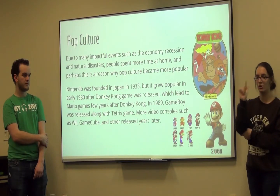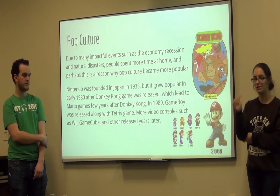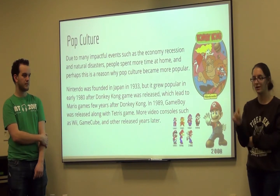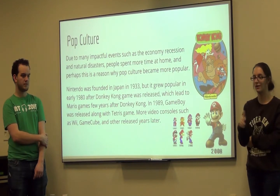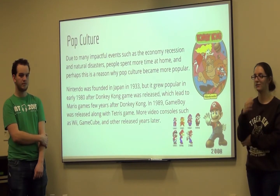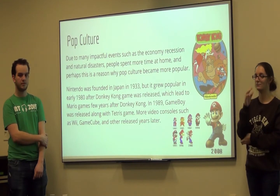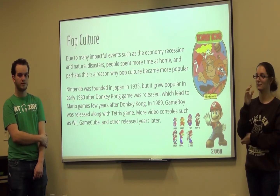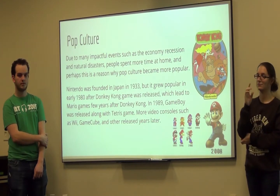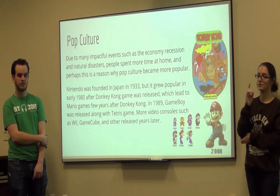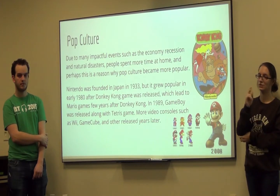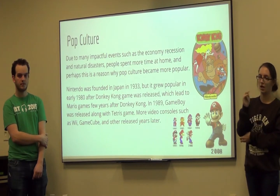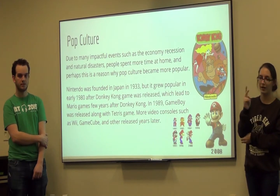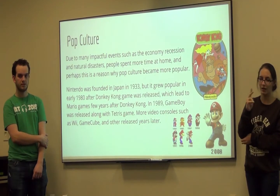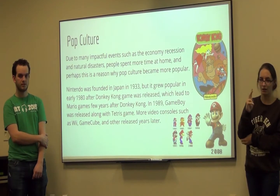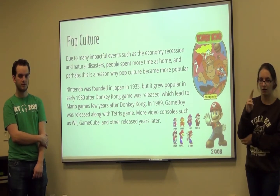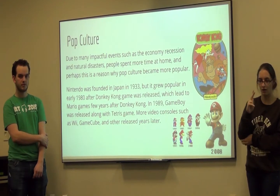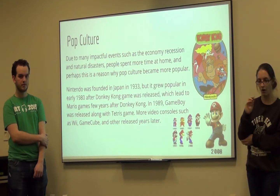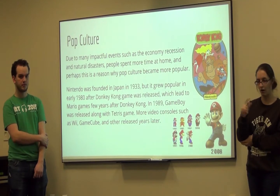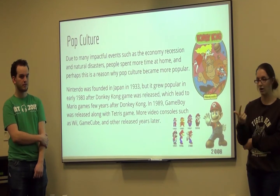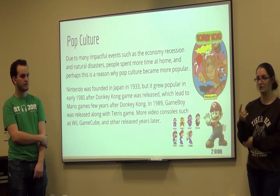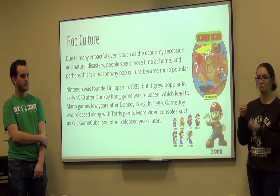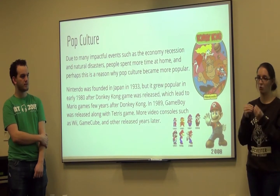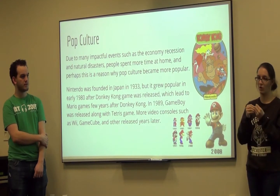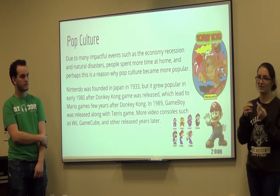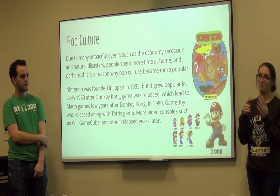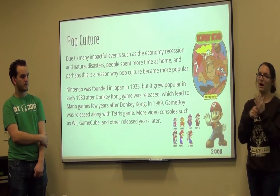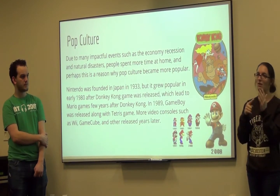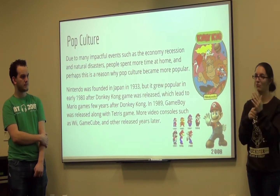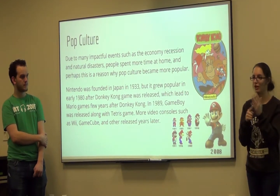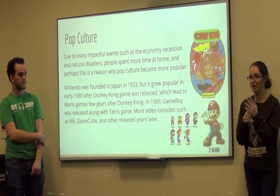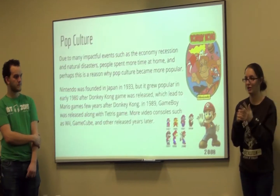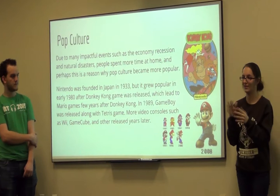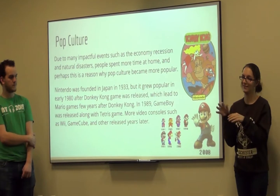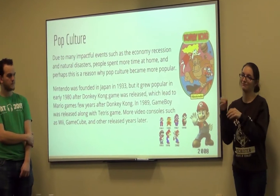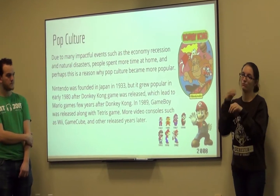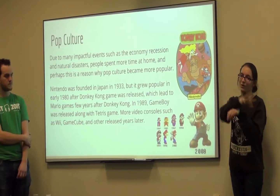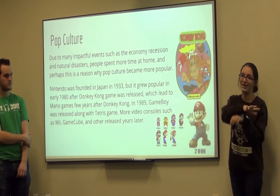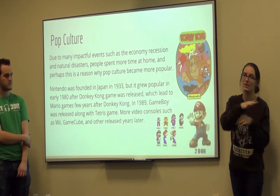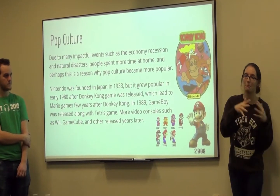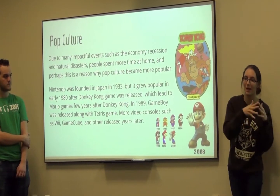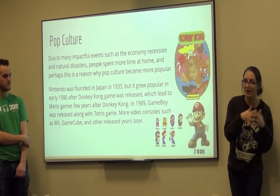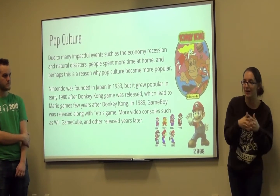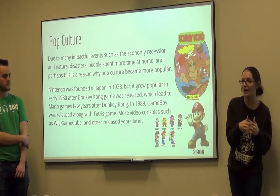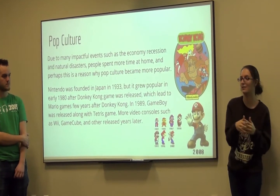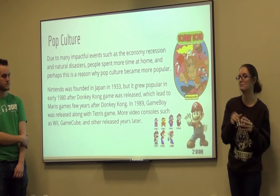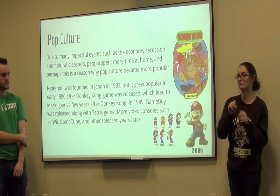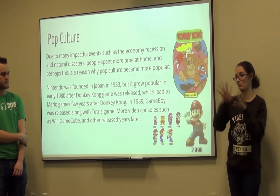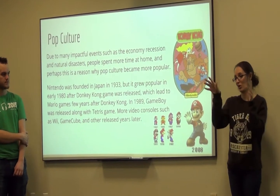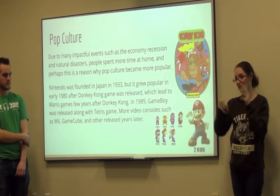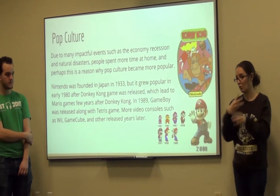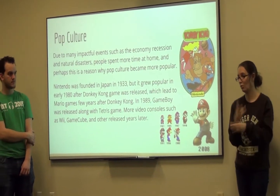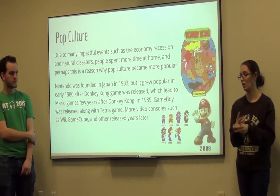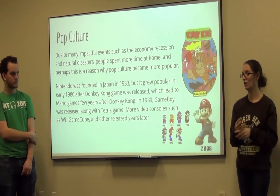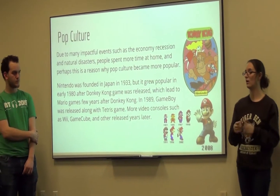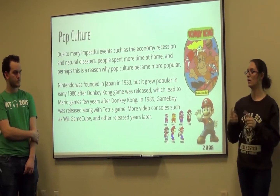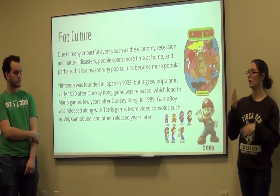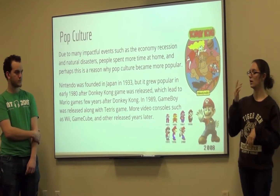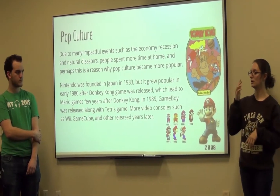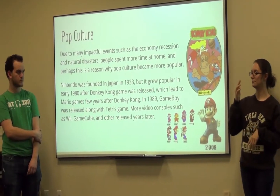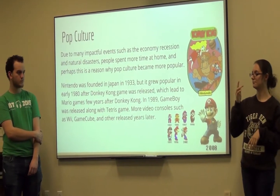They came out with Mario and Zelda, Donkey Kong, all of the more popular games, and then that spread to America and